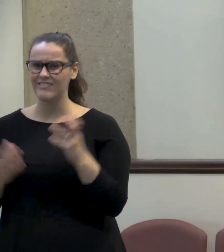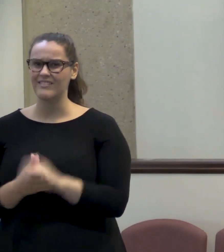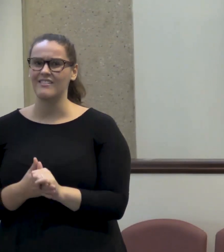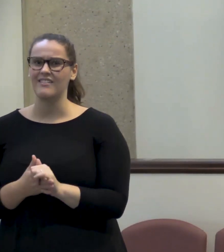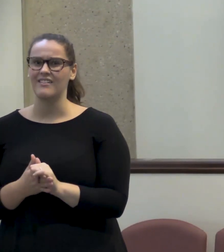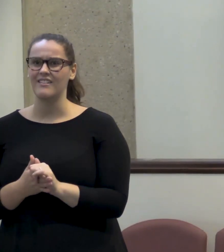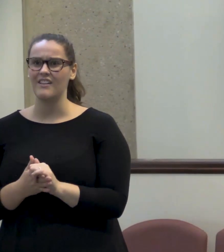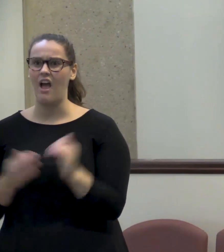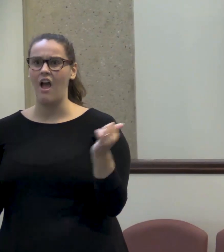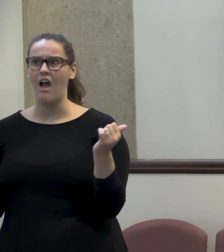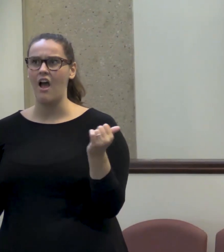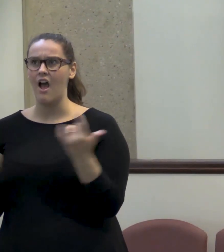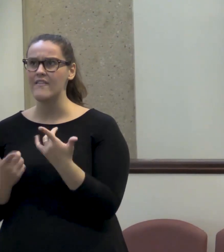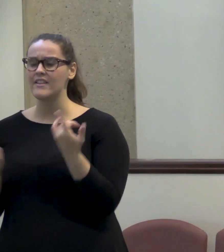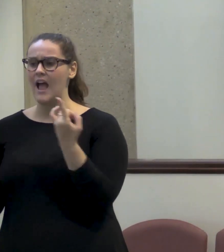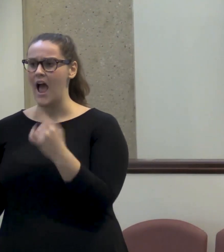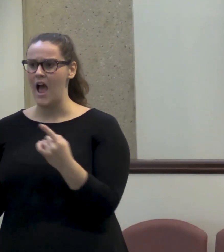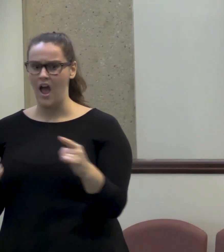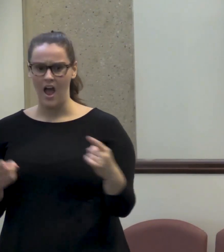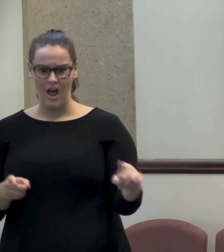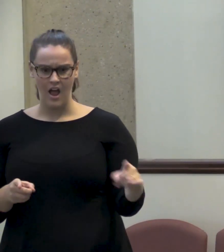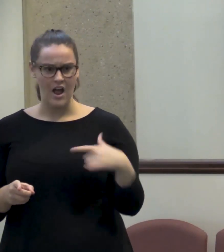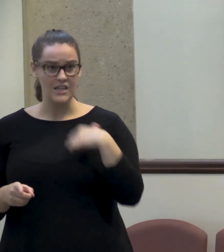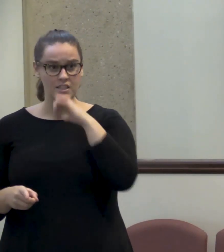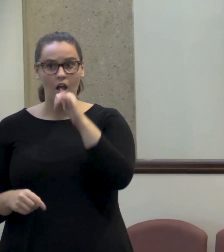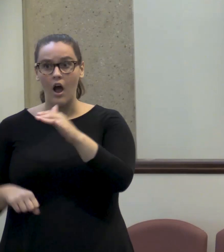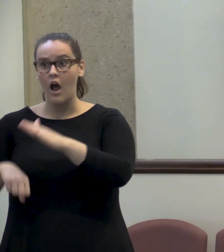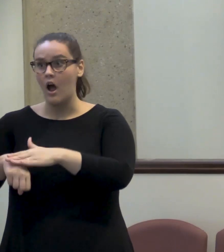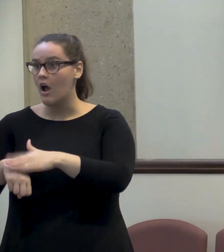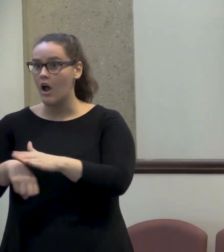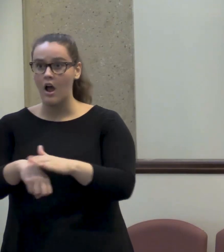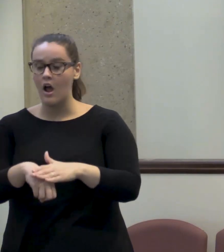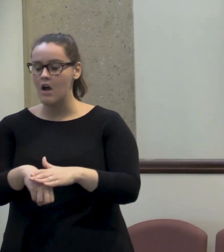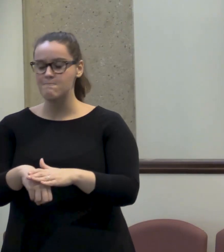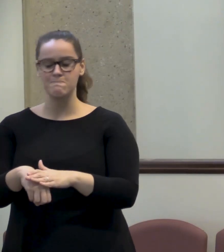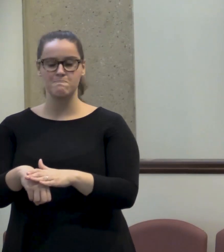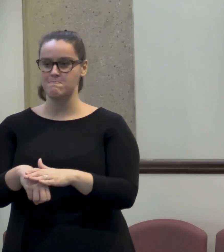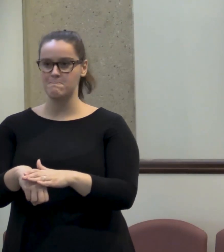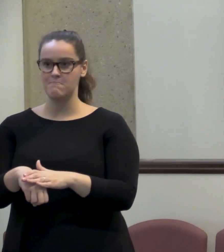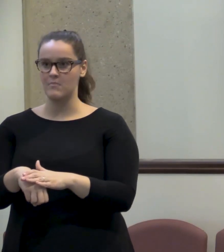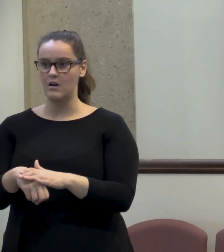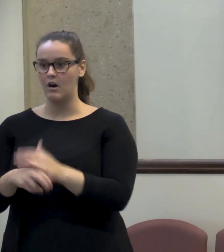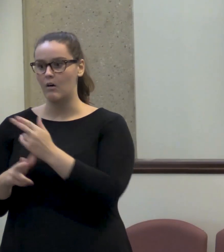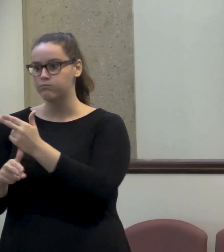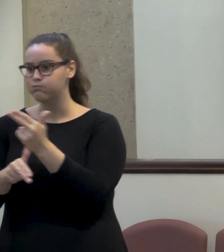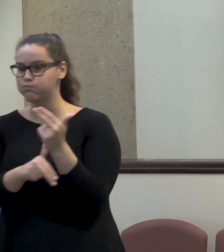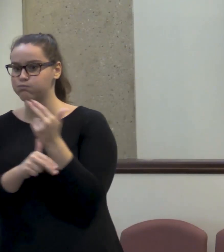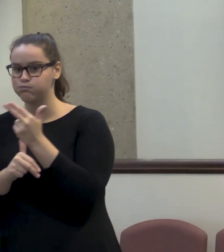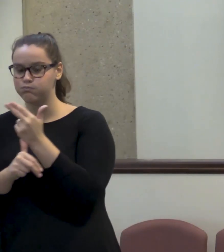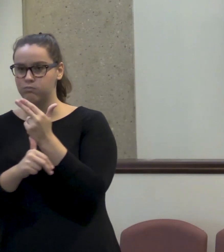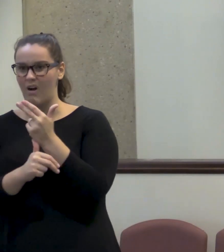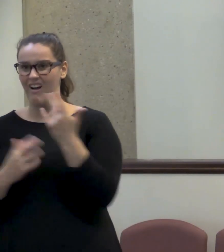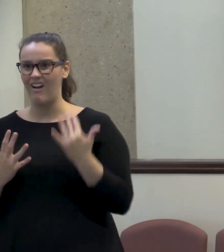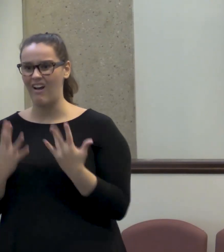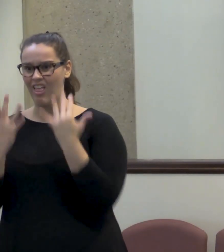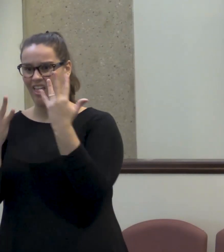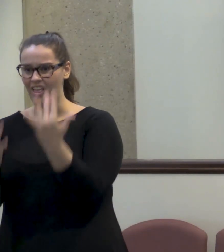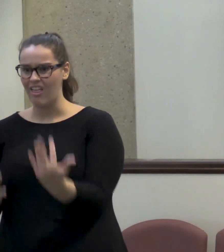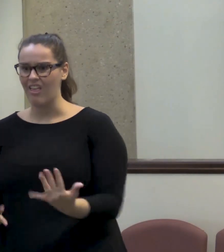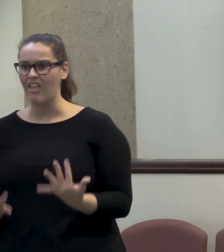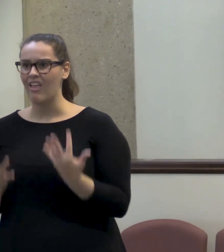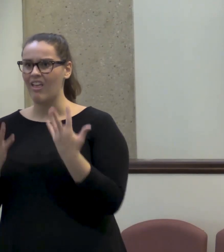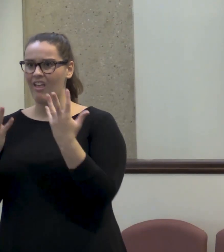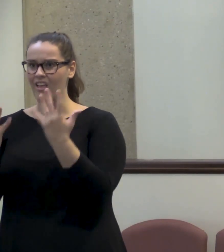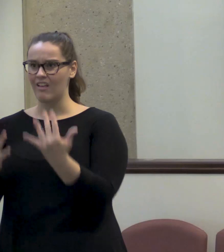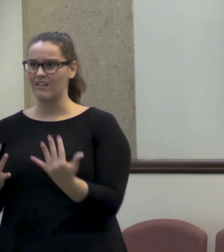all these things that are happening are not warnings anymore. These giant storms, these giant forest fires, all this